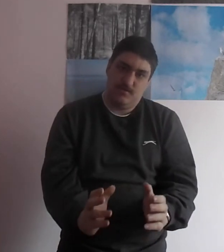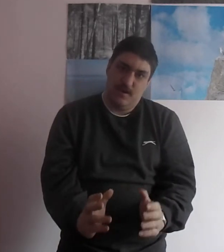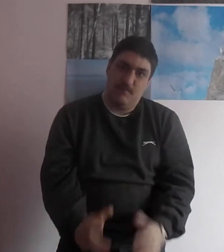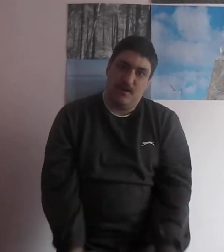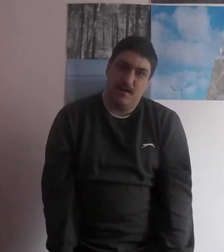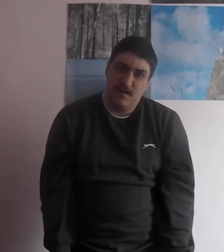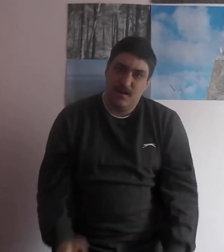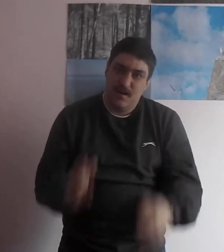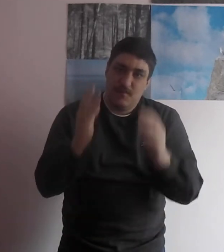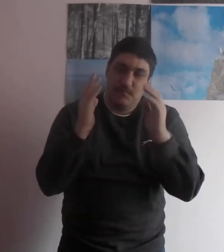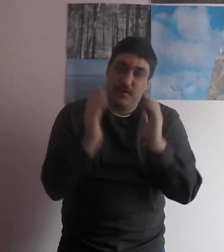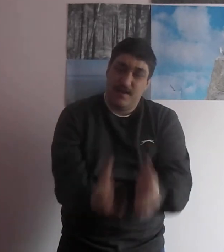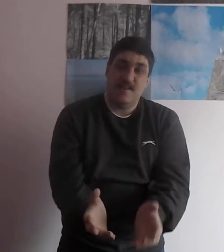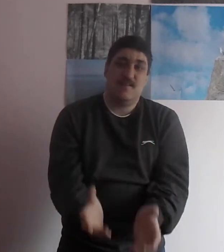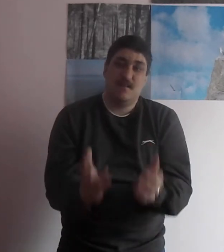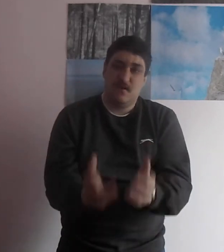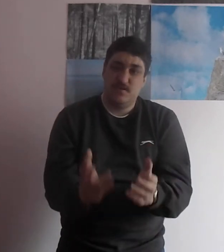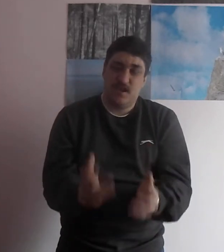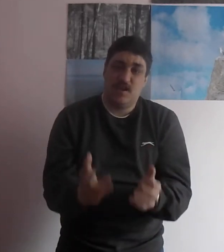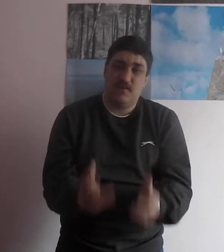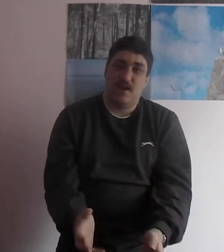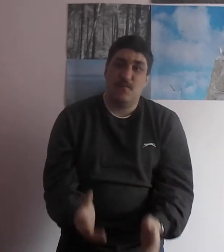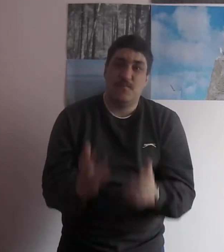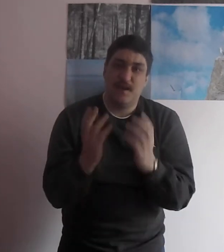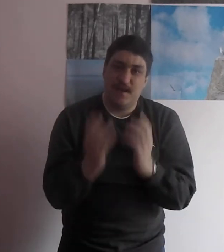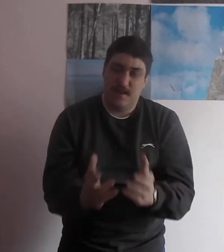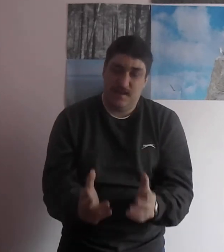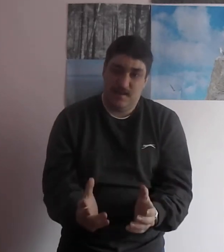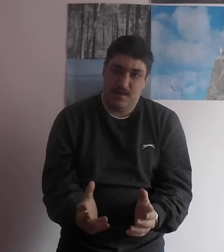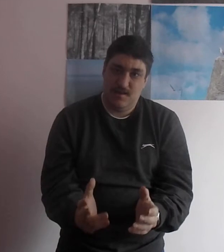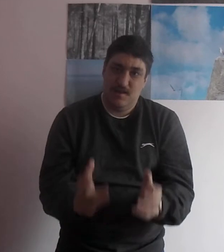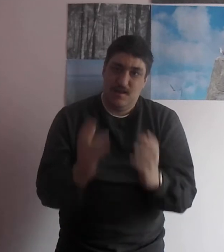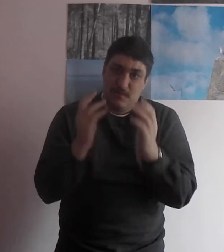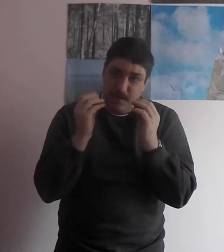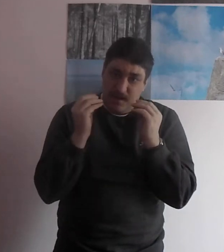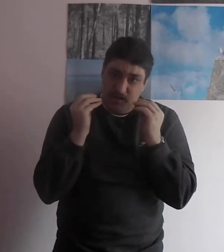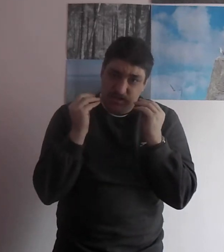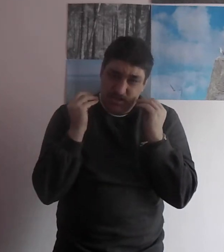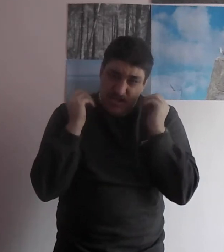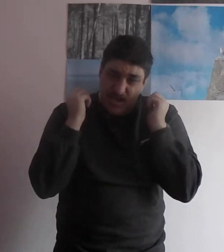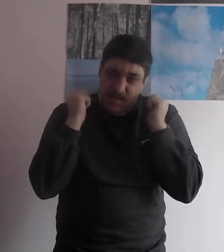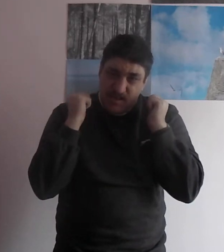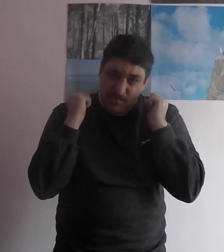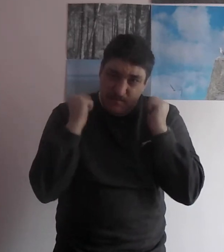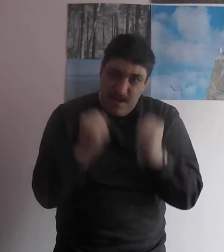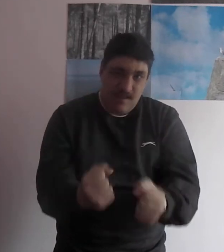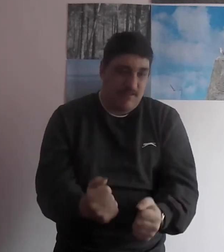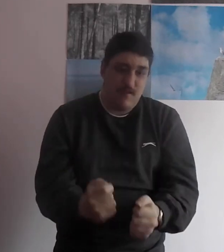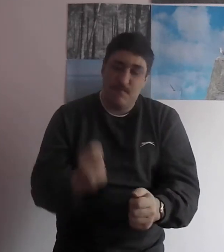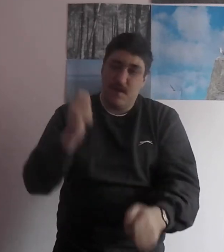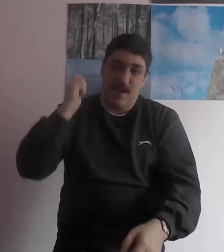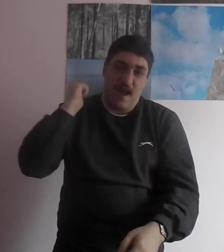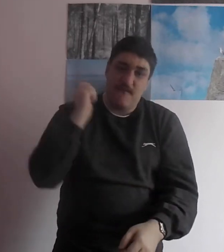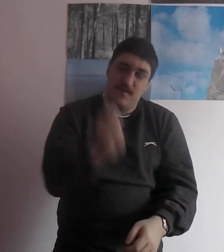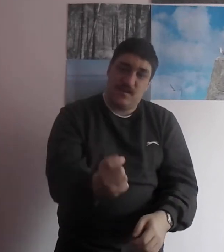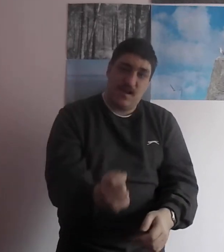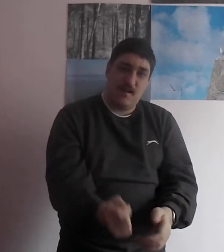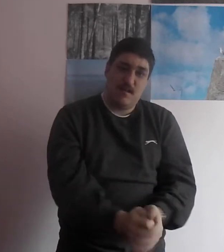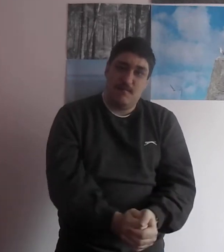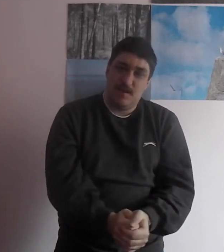streamer. Please go and check her out, please, because she is an amazing streamer, and every day I take my chambers